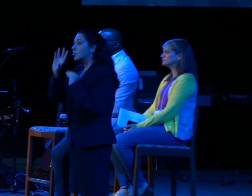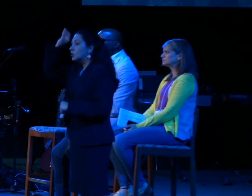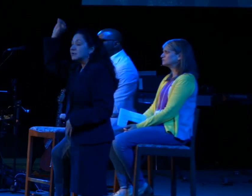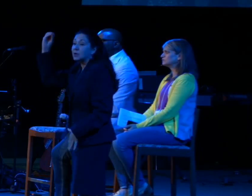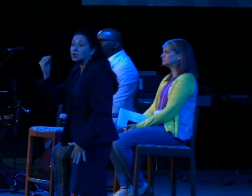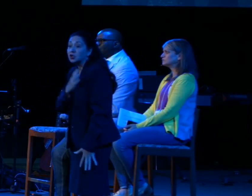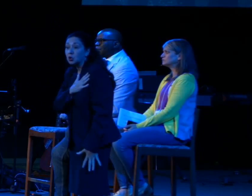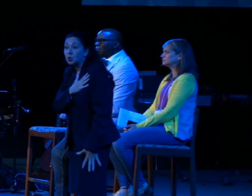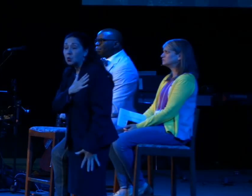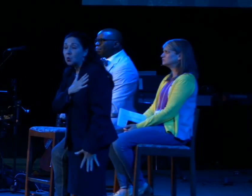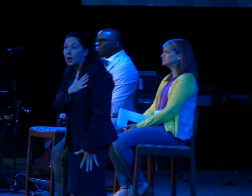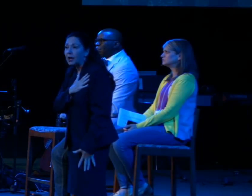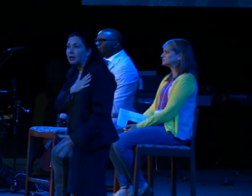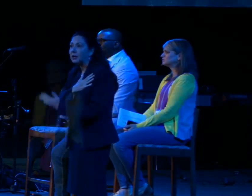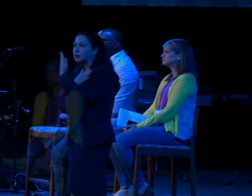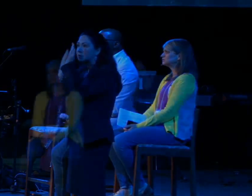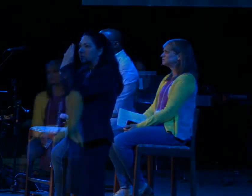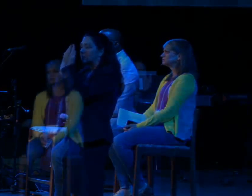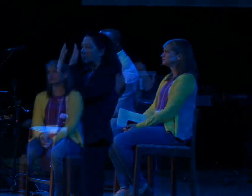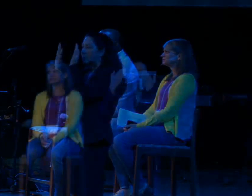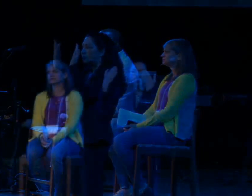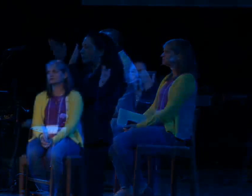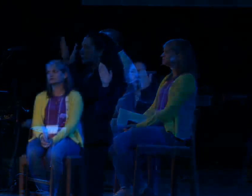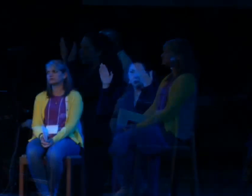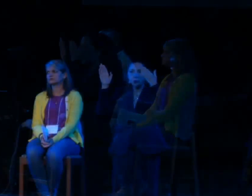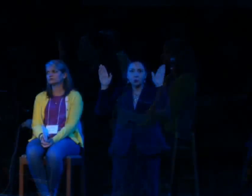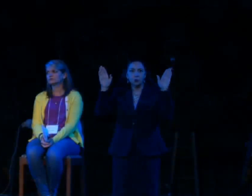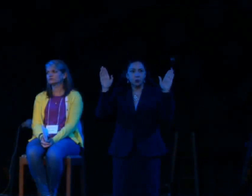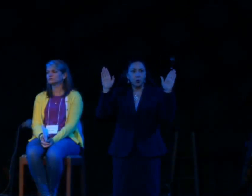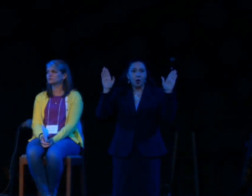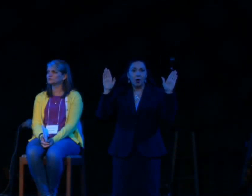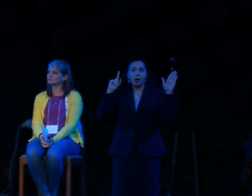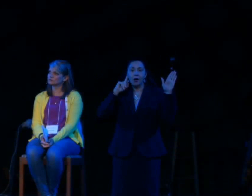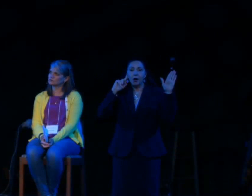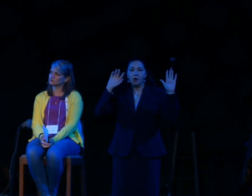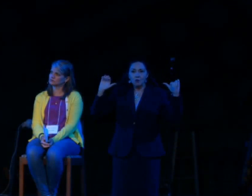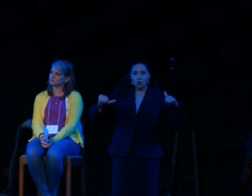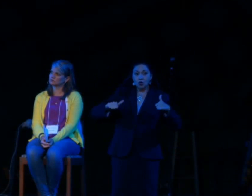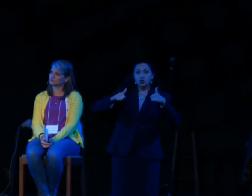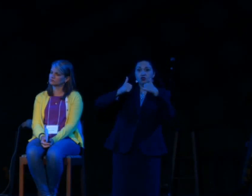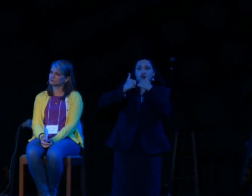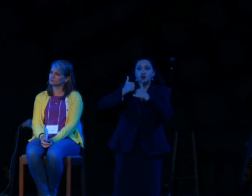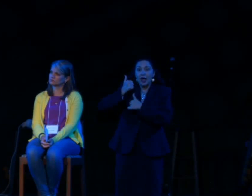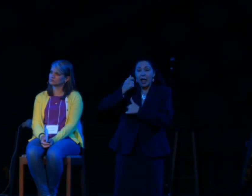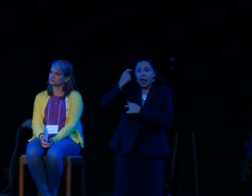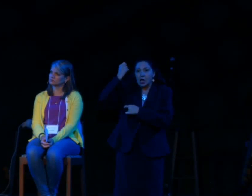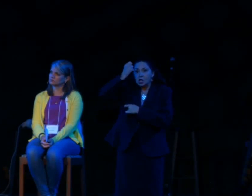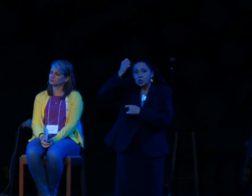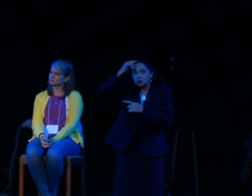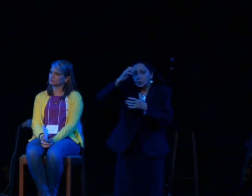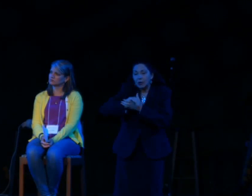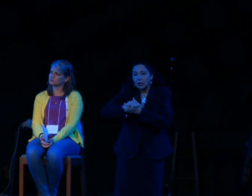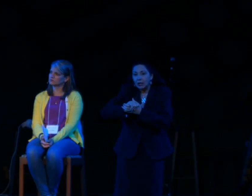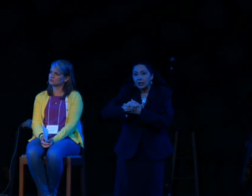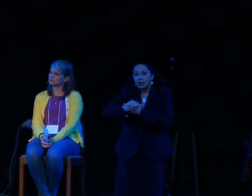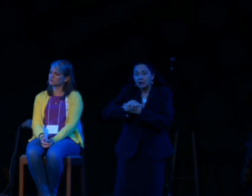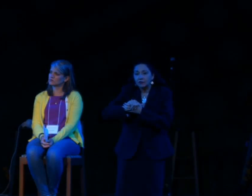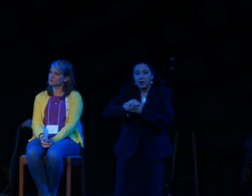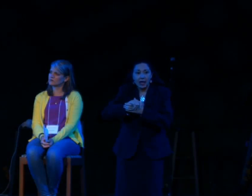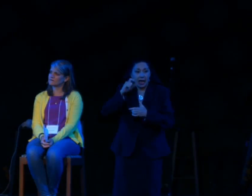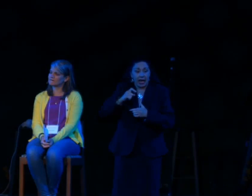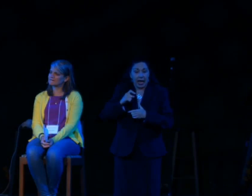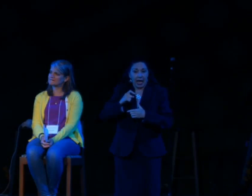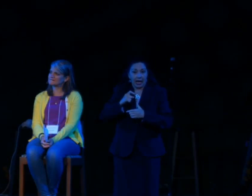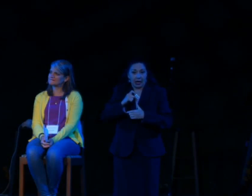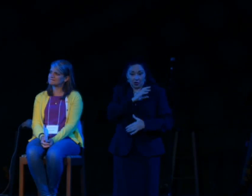gets opened. You become challenged in your theology. It is necessary for you to grow in your